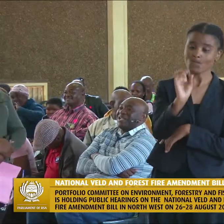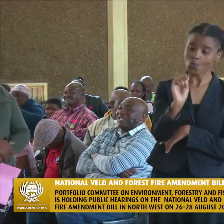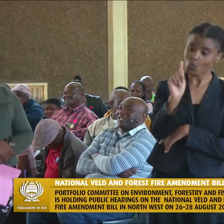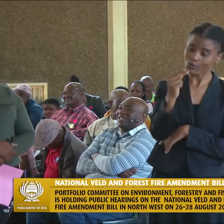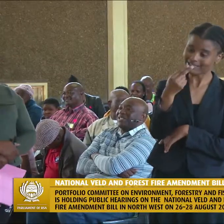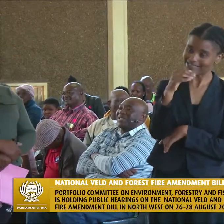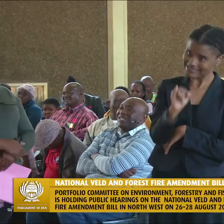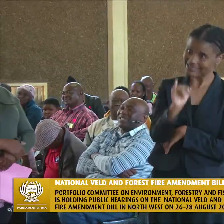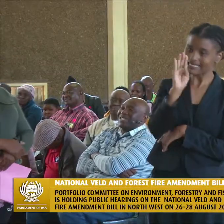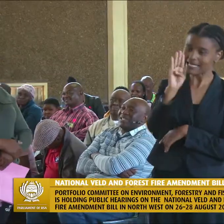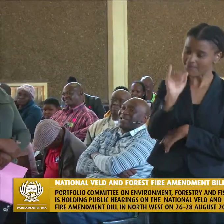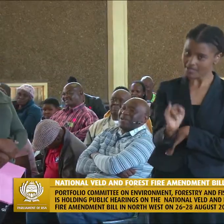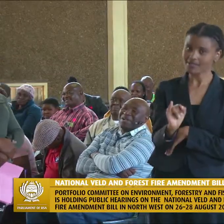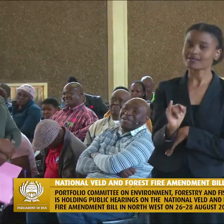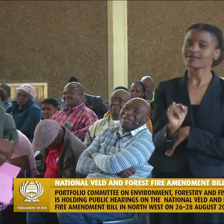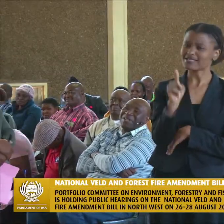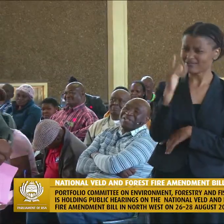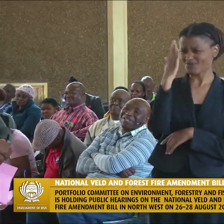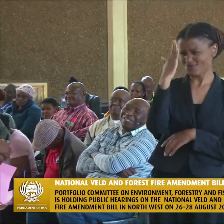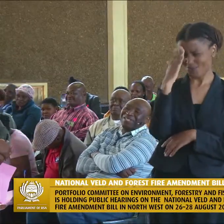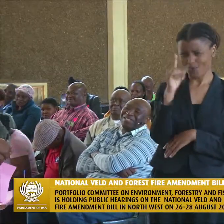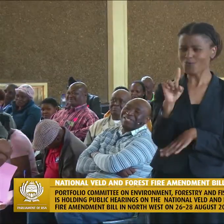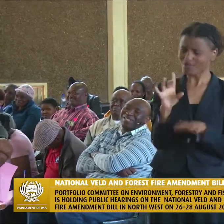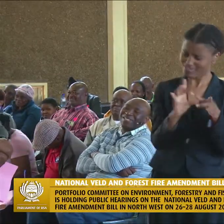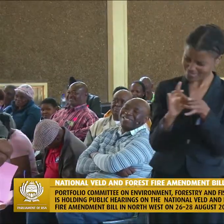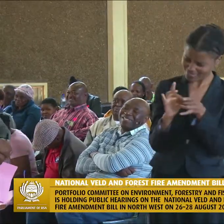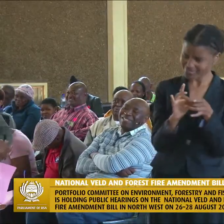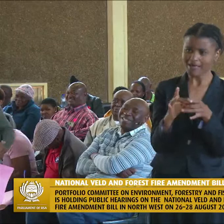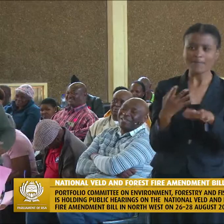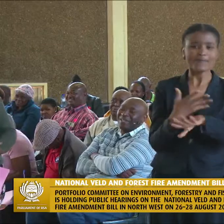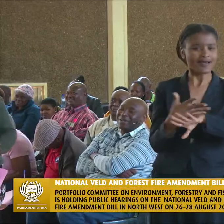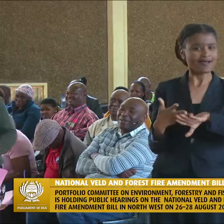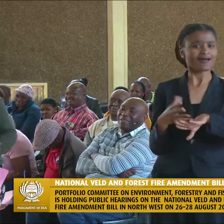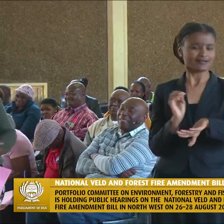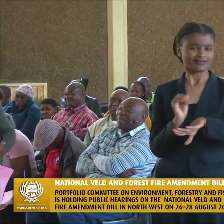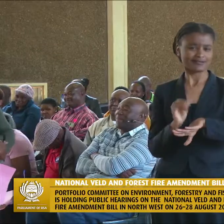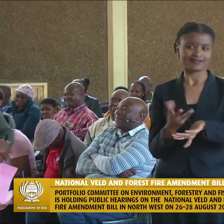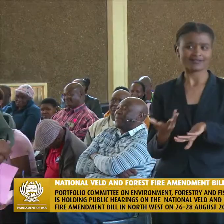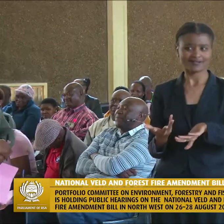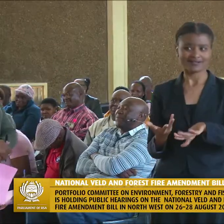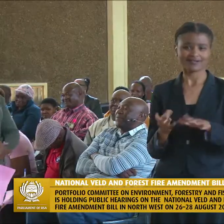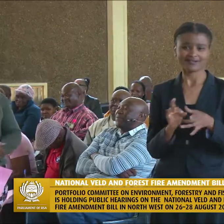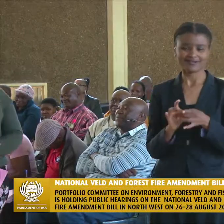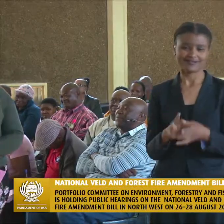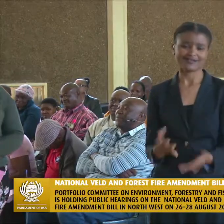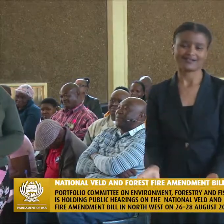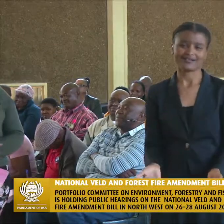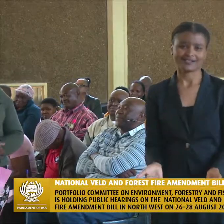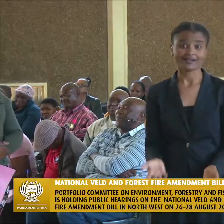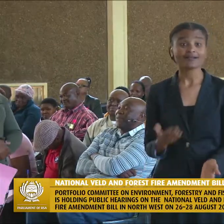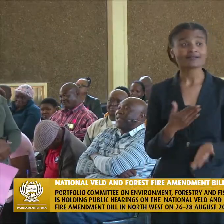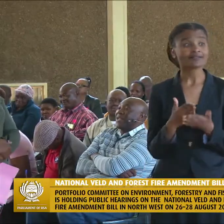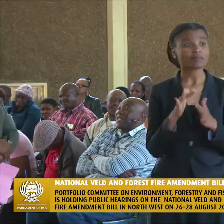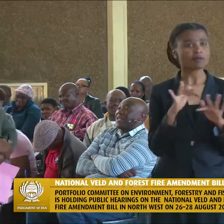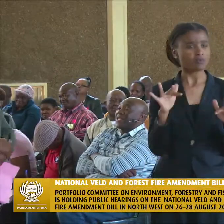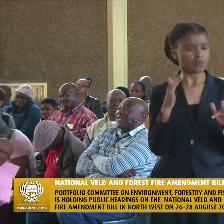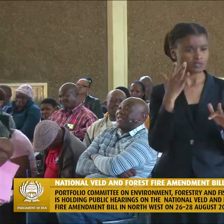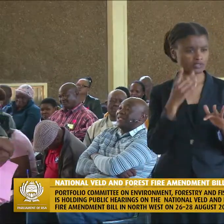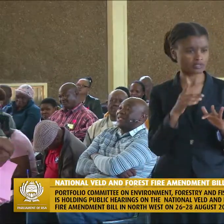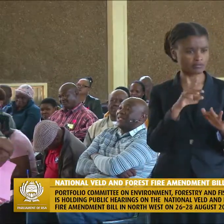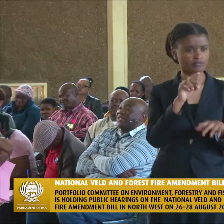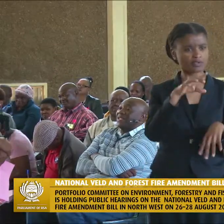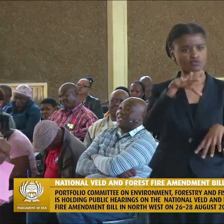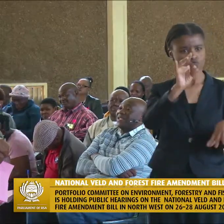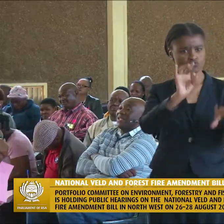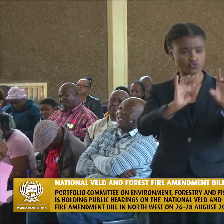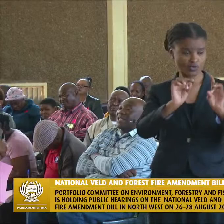it's in the is it's in the blood you'll see some some of the people that i'm going to know there you'll see surely